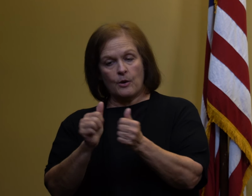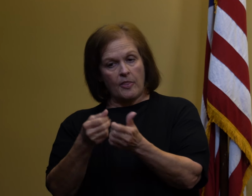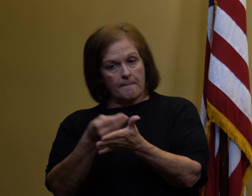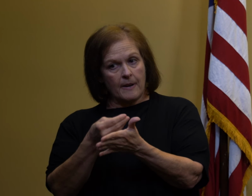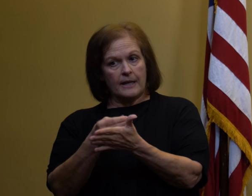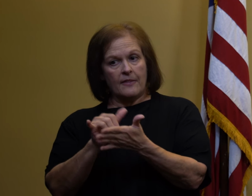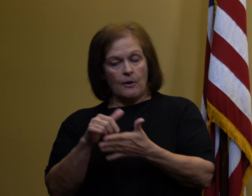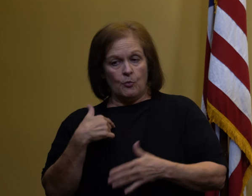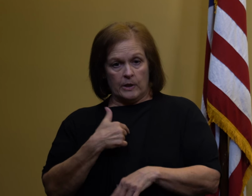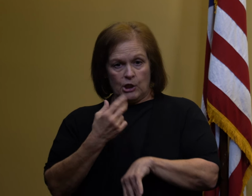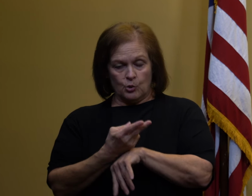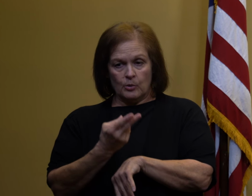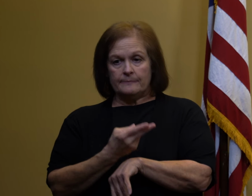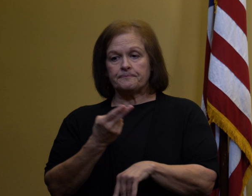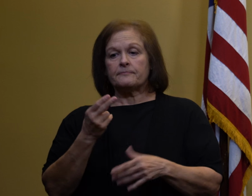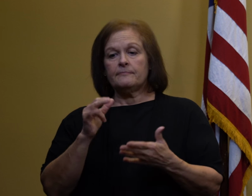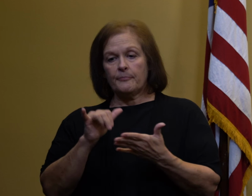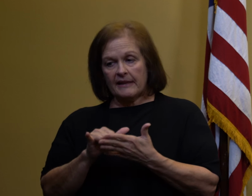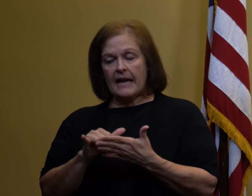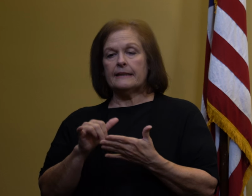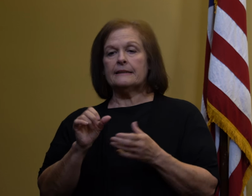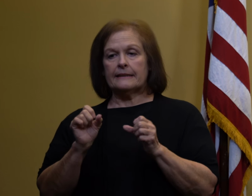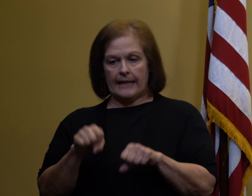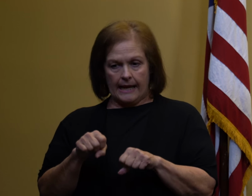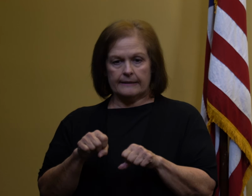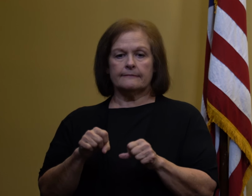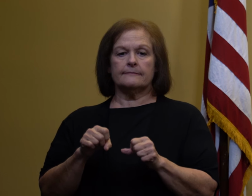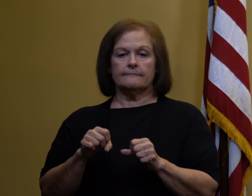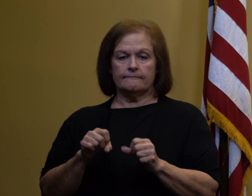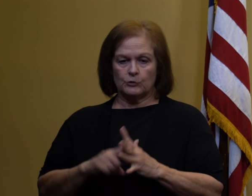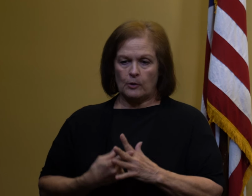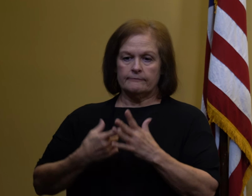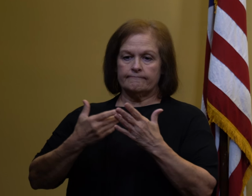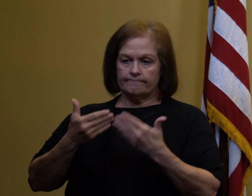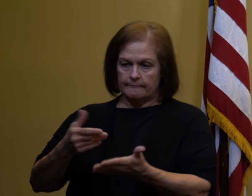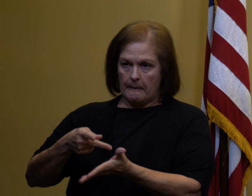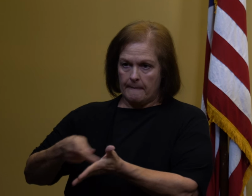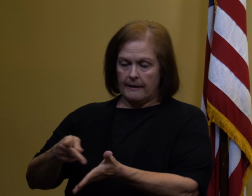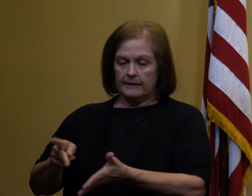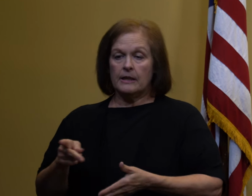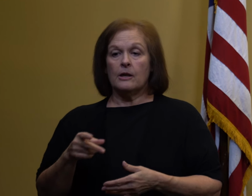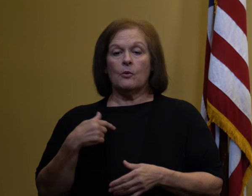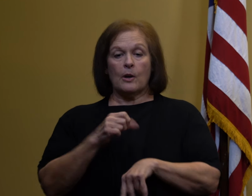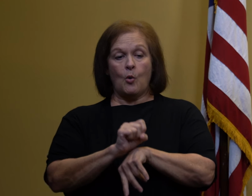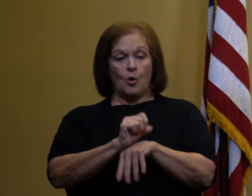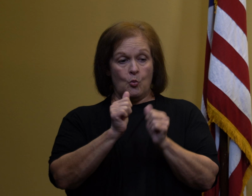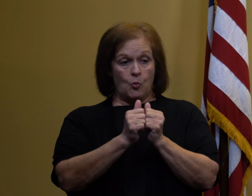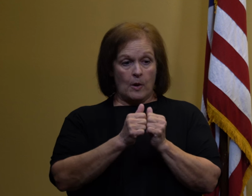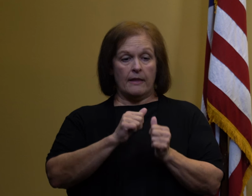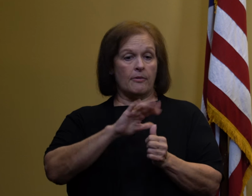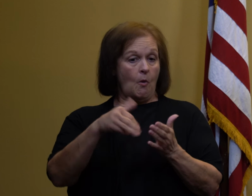sources that we use that can then trigger payment. So we will continue to work directly with